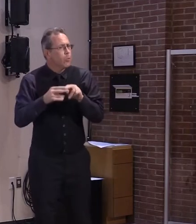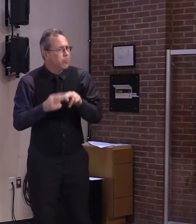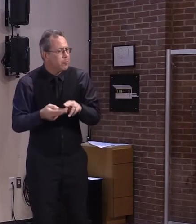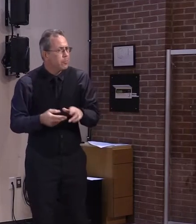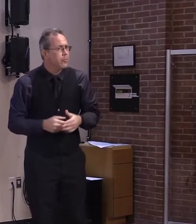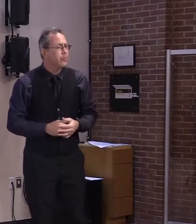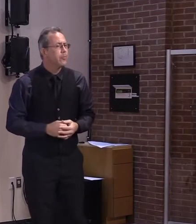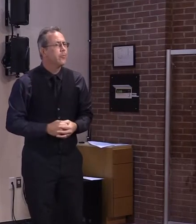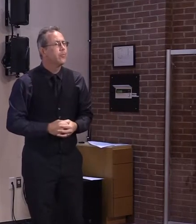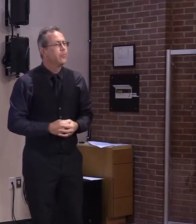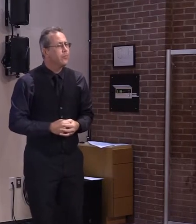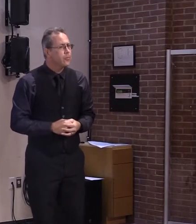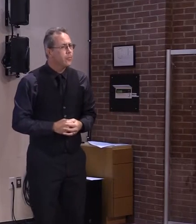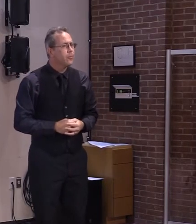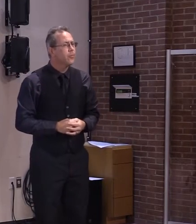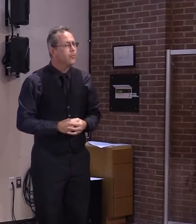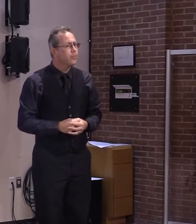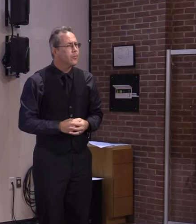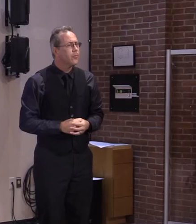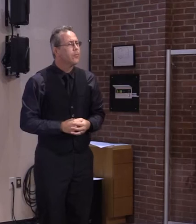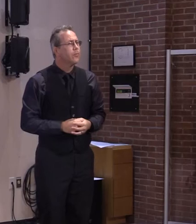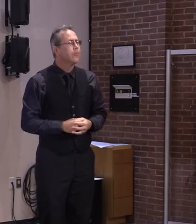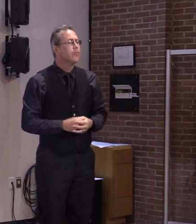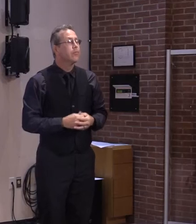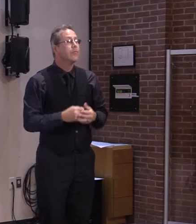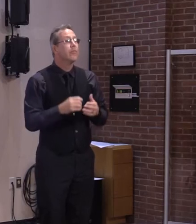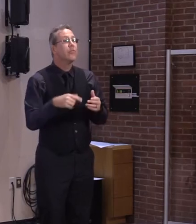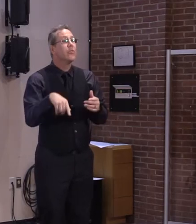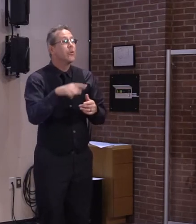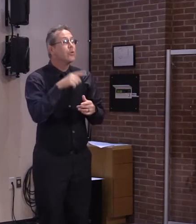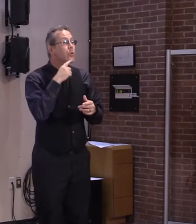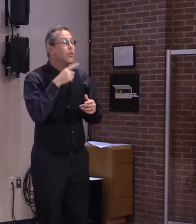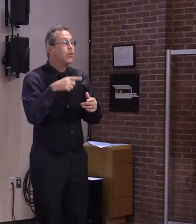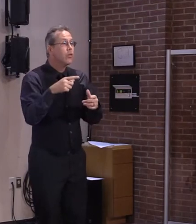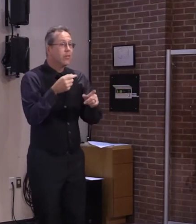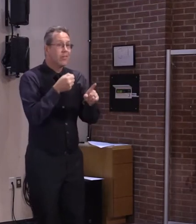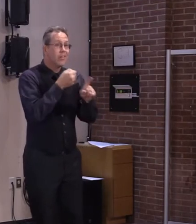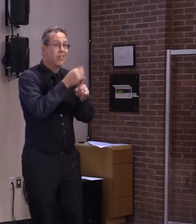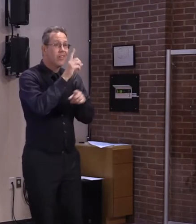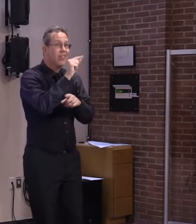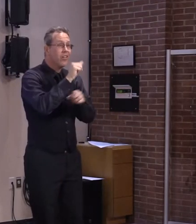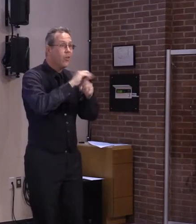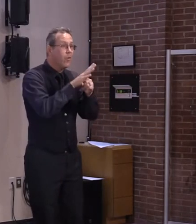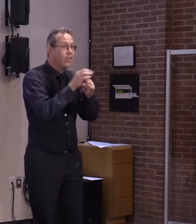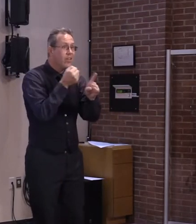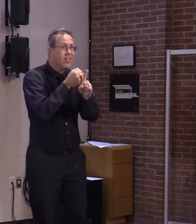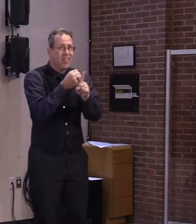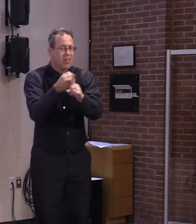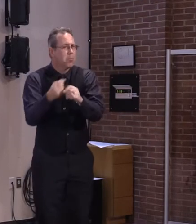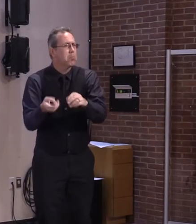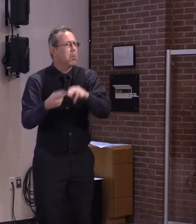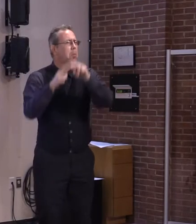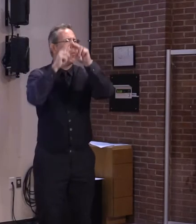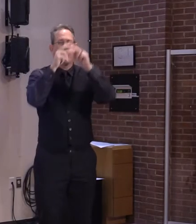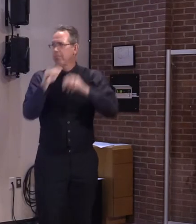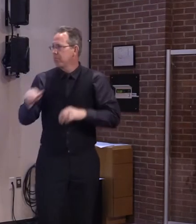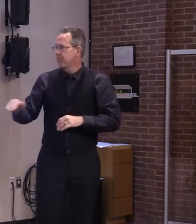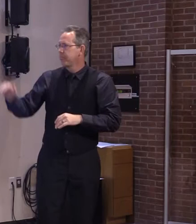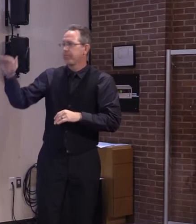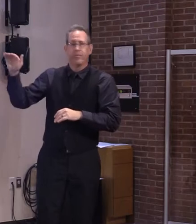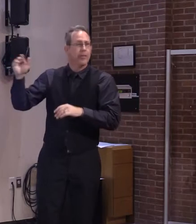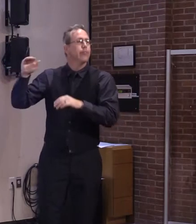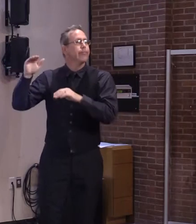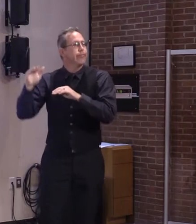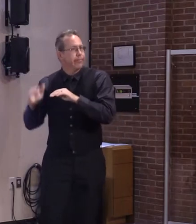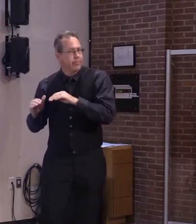similar patterns that those states hit earliest are seeing their cases come down more quickly at the moment. Wanted to look at a few states